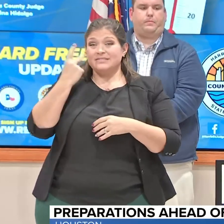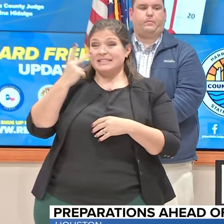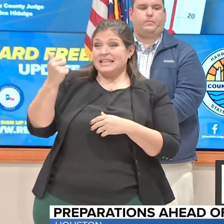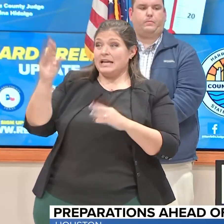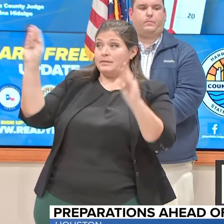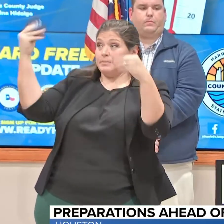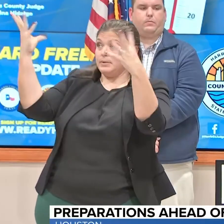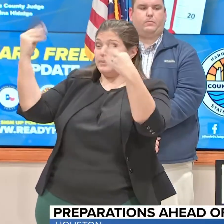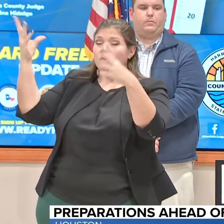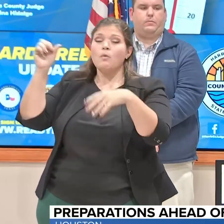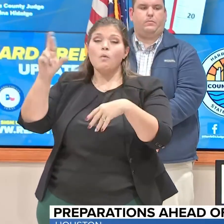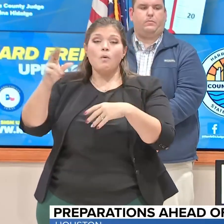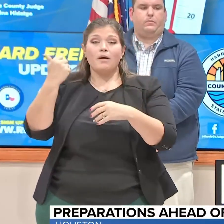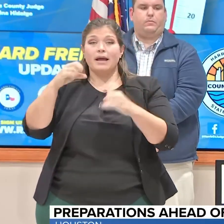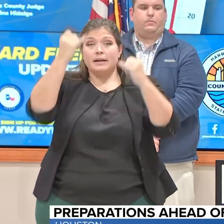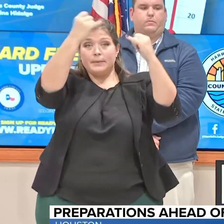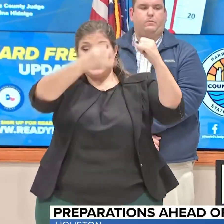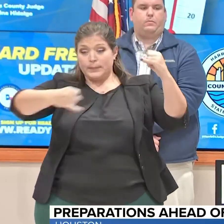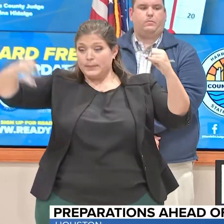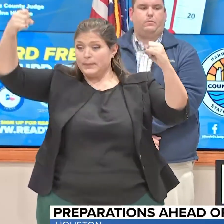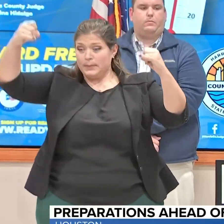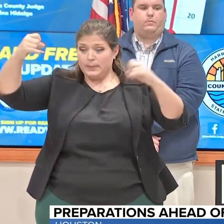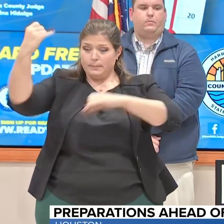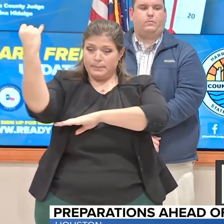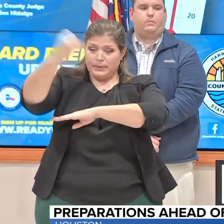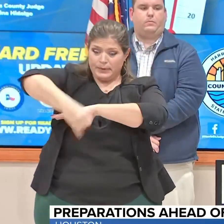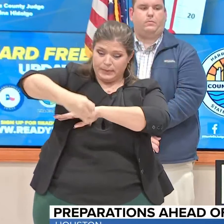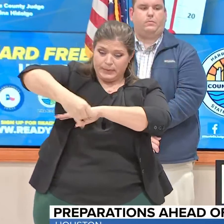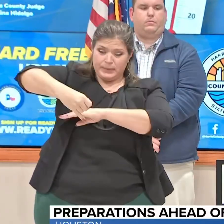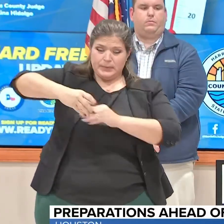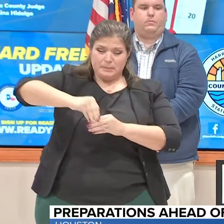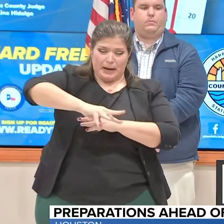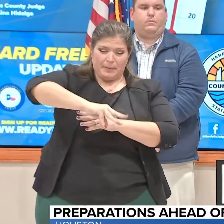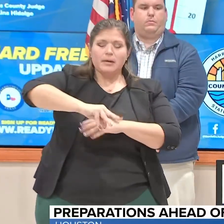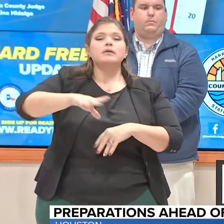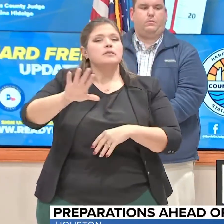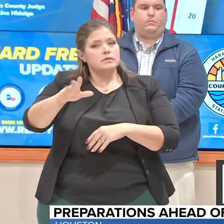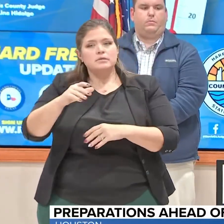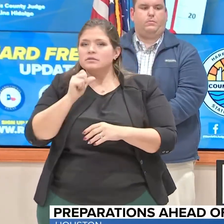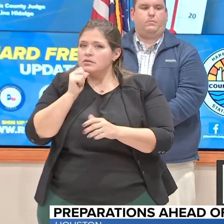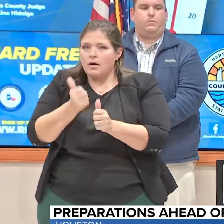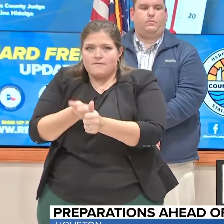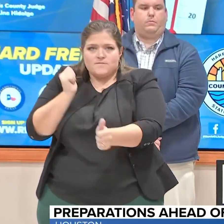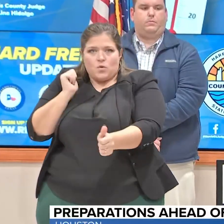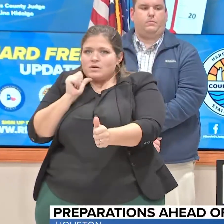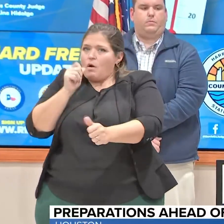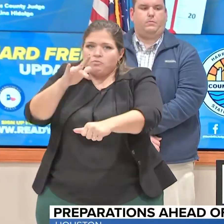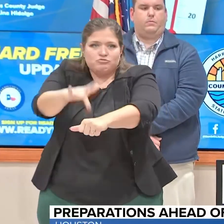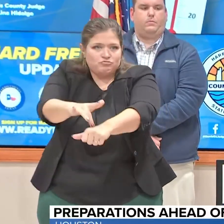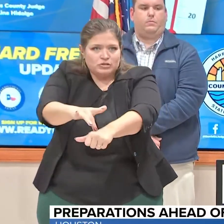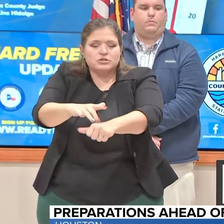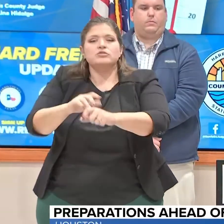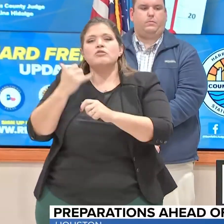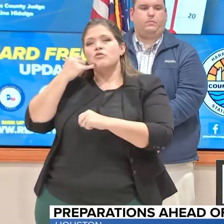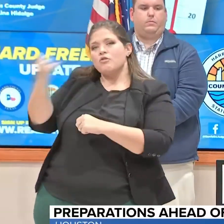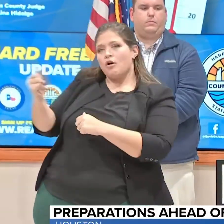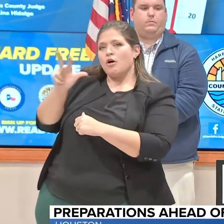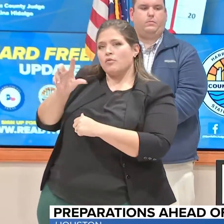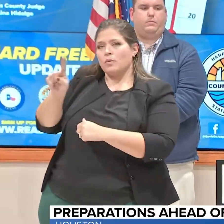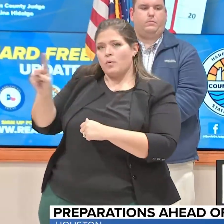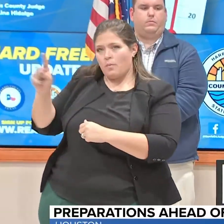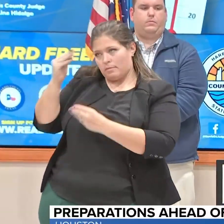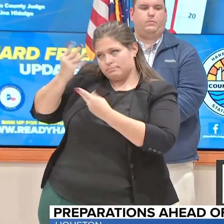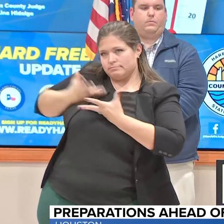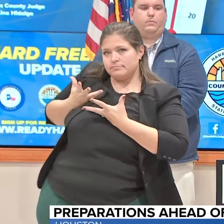down power lines, please stay away from them, but call 311 and let us know. In terms of what